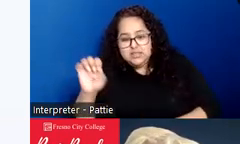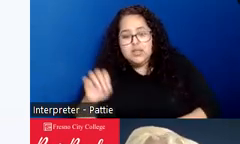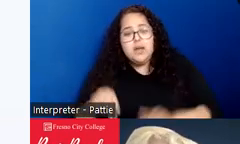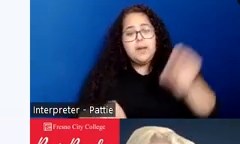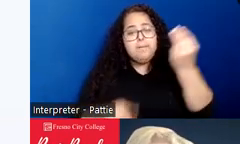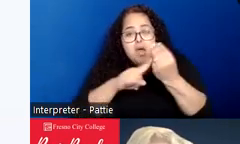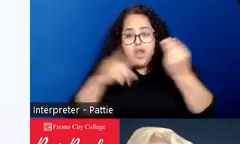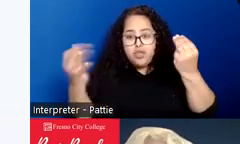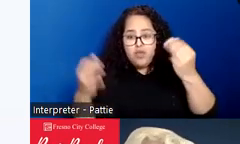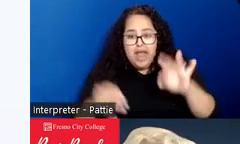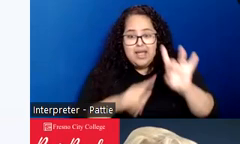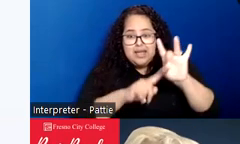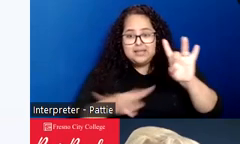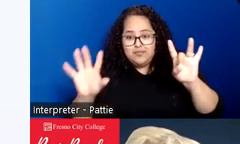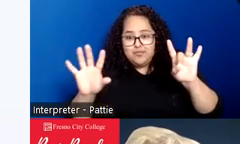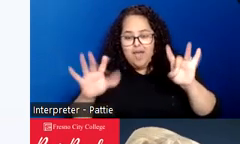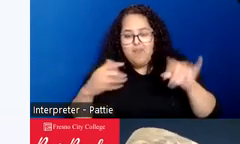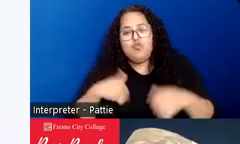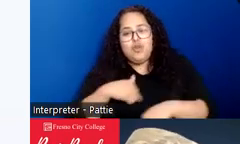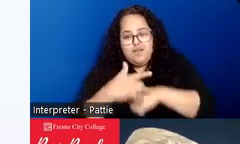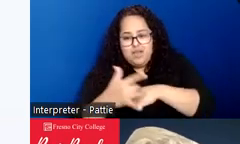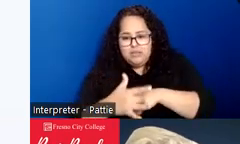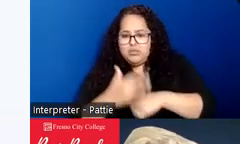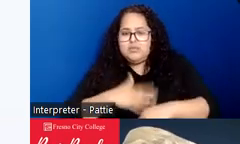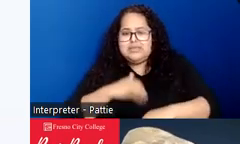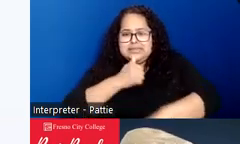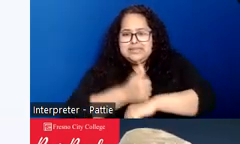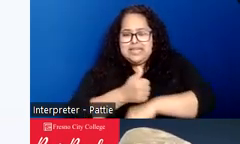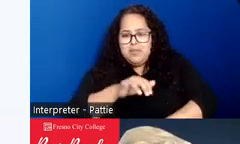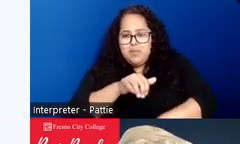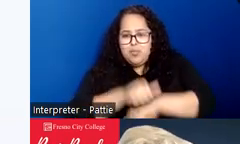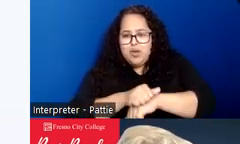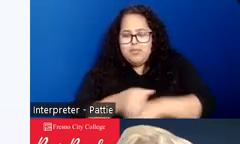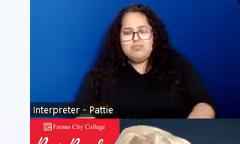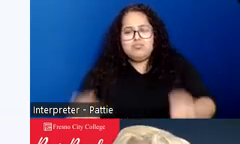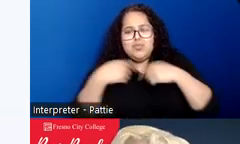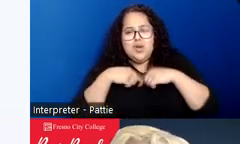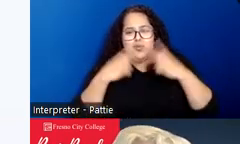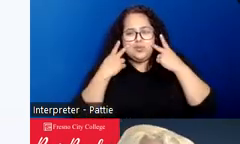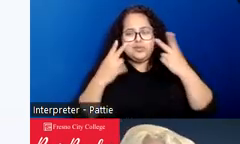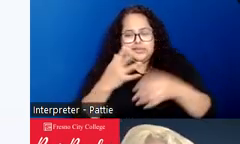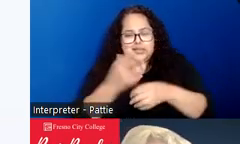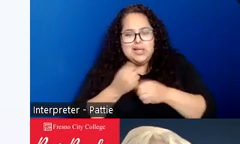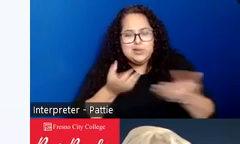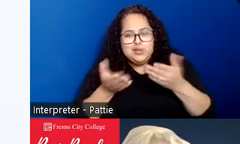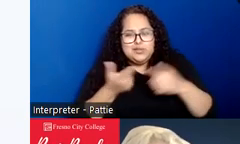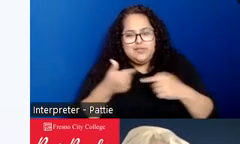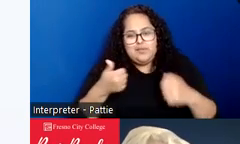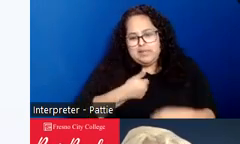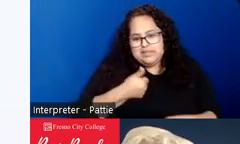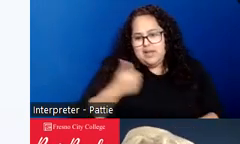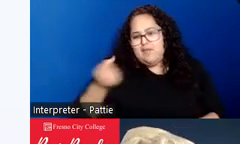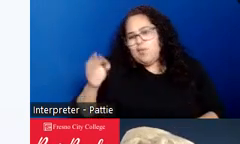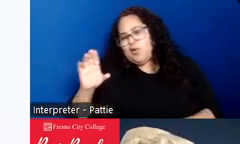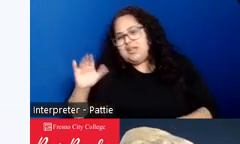5. And usually it's best to make an appointment. There's times you can walk in and get services like from me or Cindy, but it's